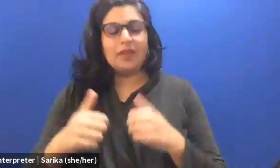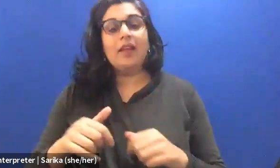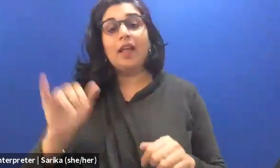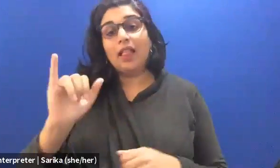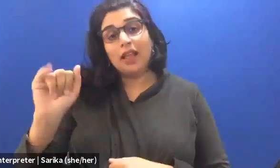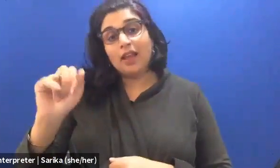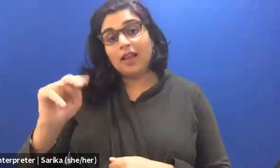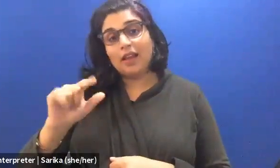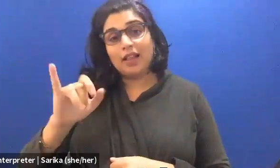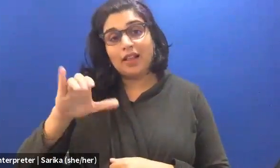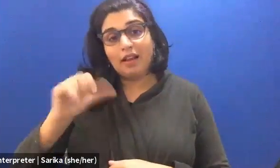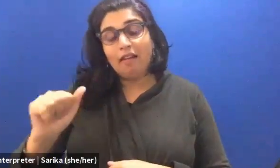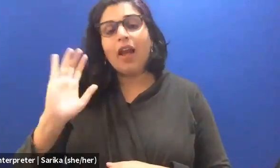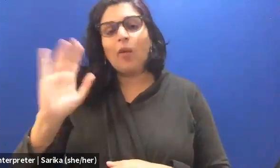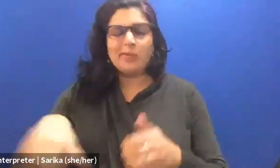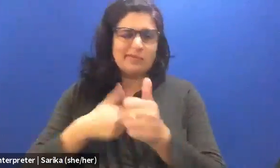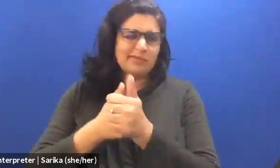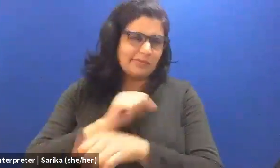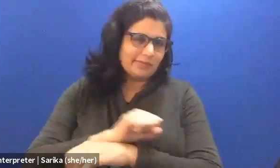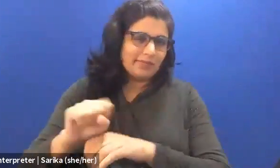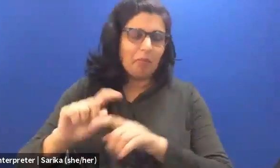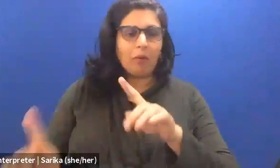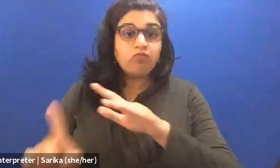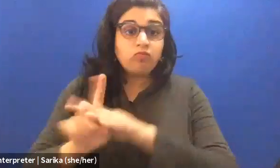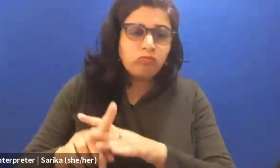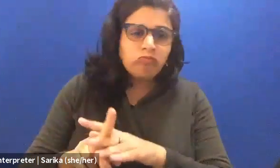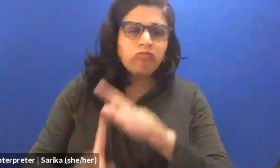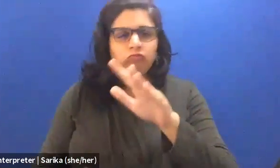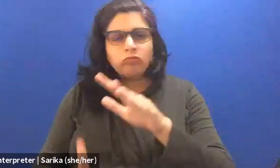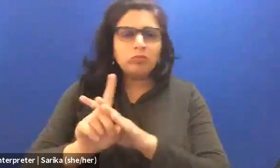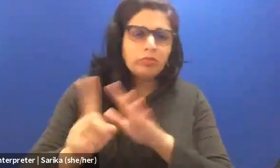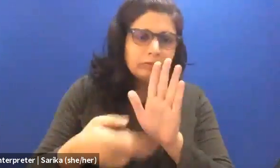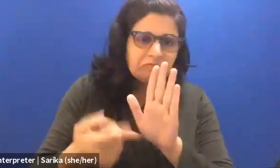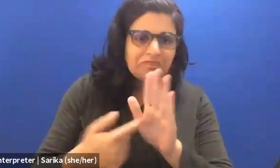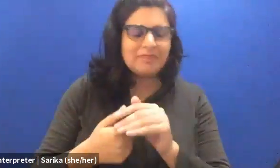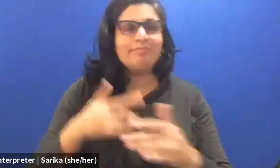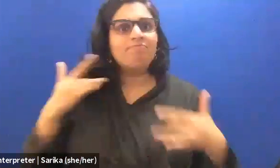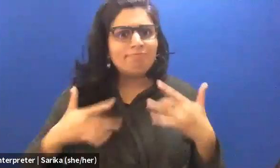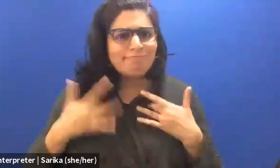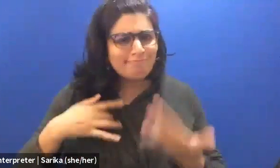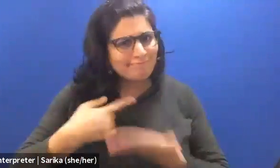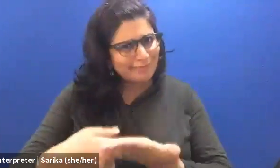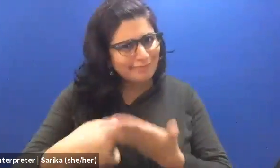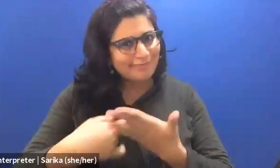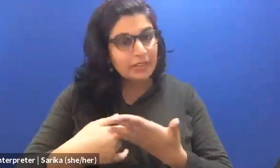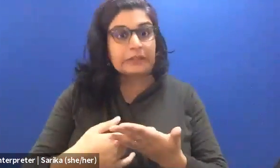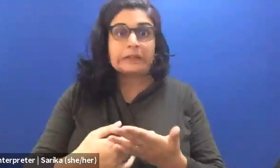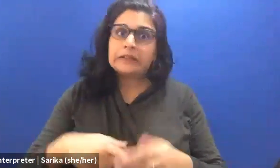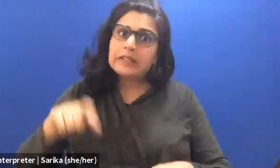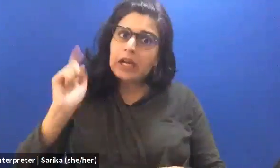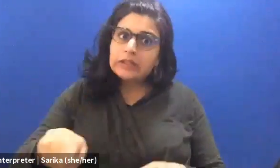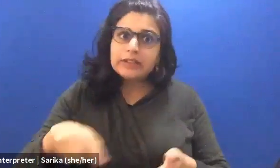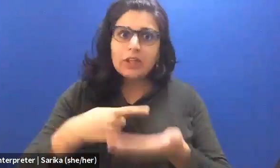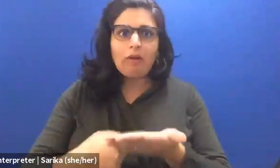Angelica, I will be primarily in the background, but I'll be popping on here or there. And I'm really excited for this much needed